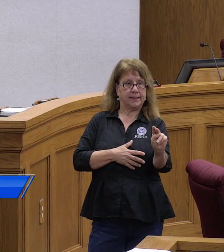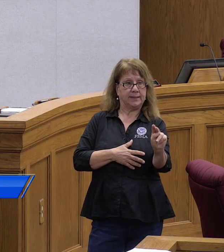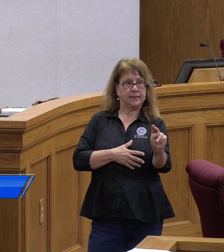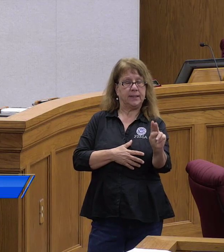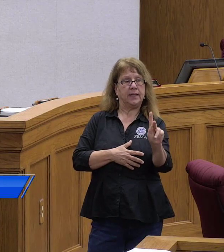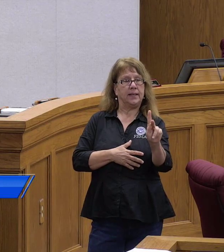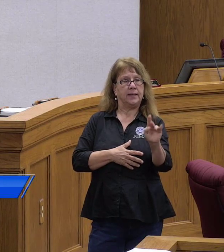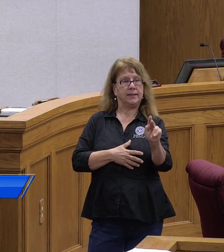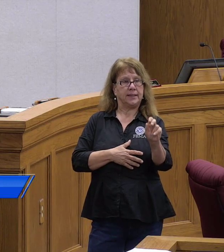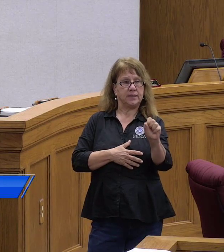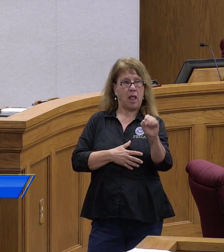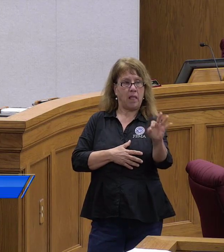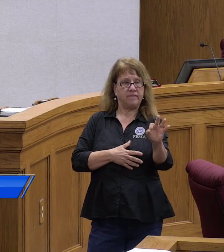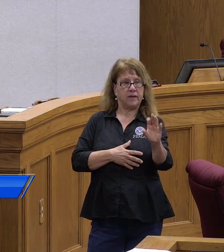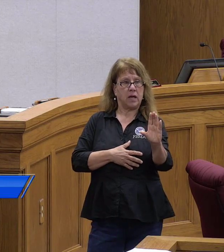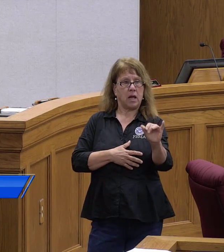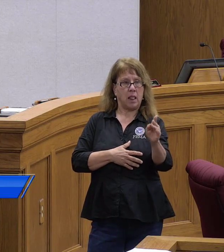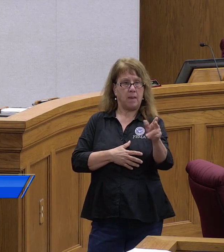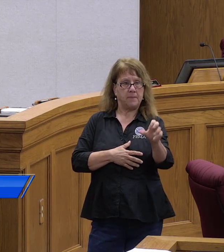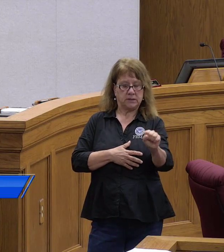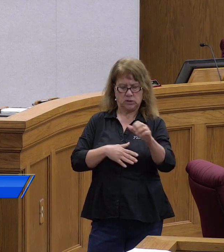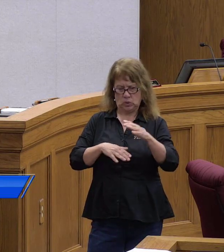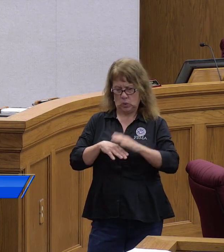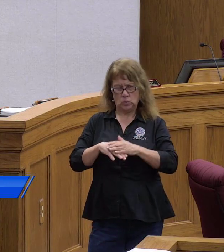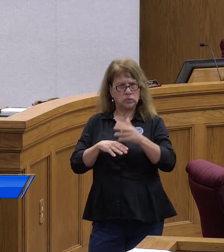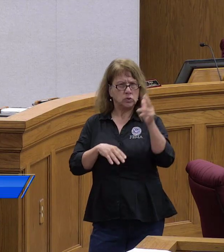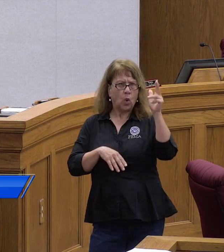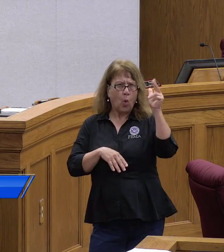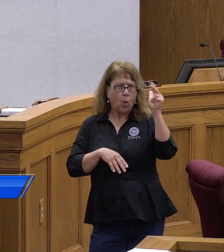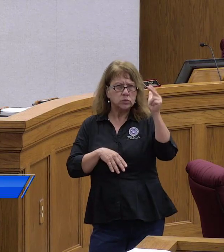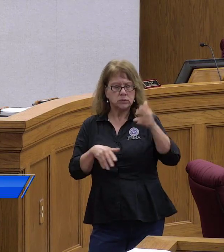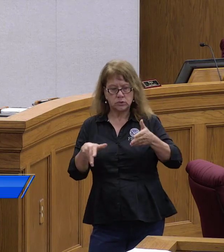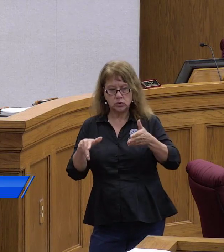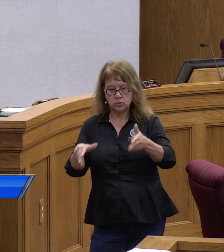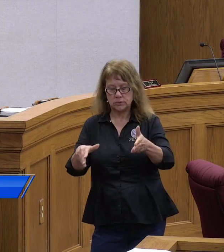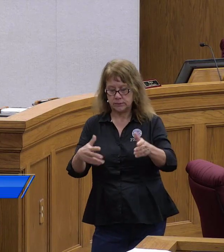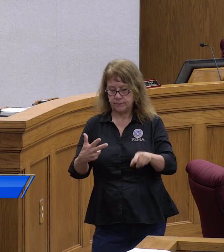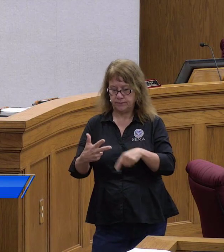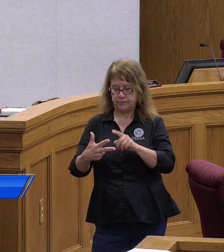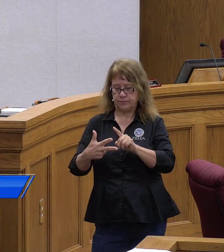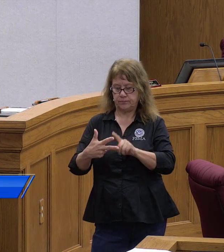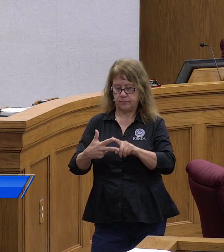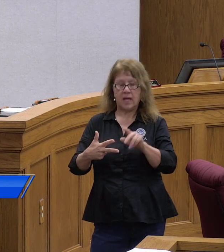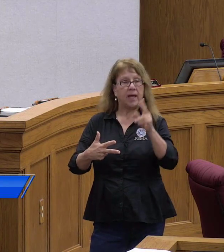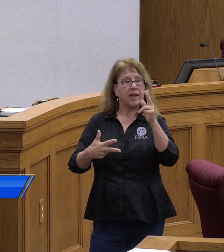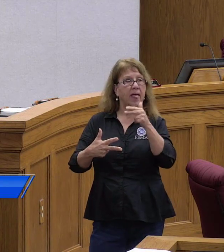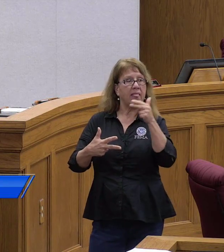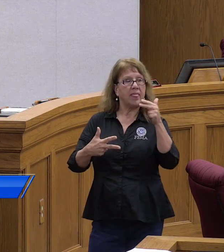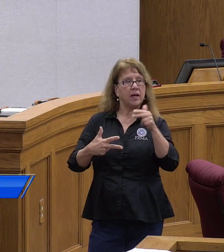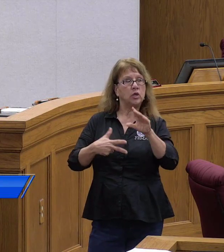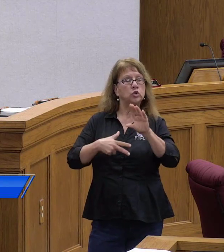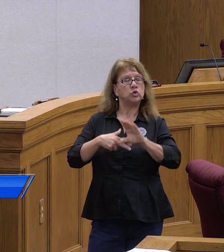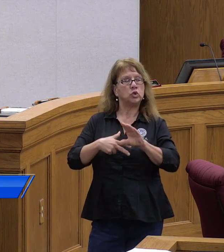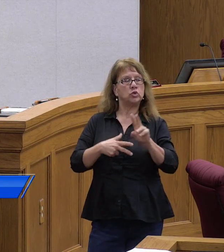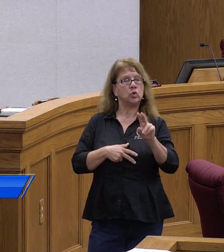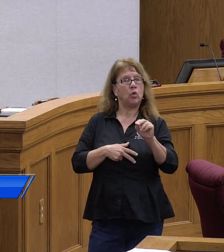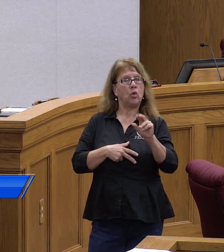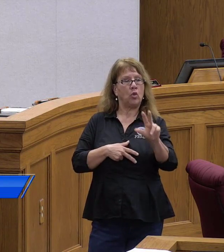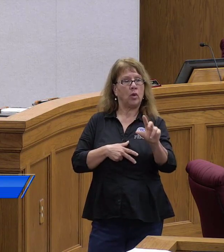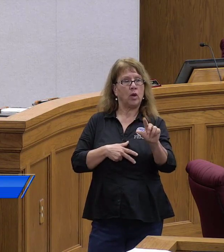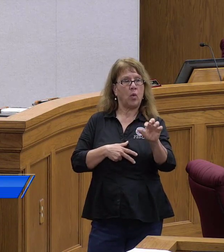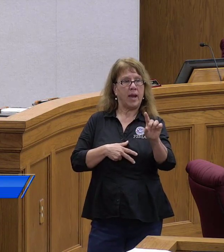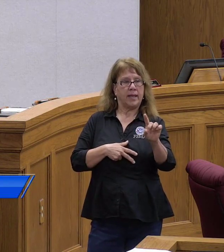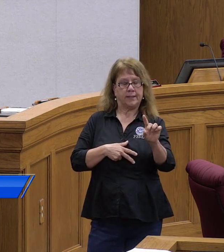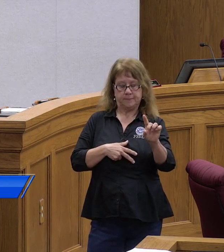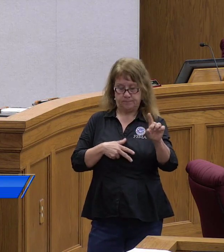Horde Street. And 1 site in DeQuincy at the Catholic Church there at 203 Grand Avenue. Now, one general comment on